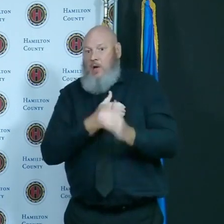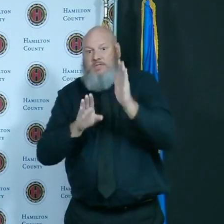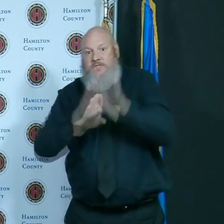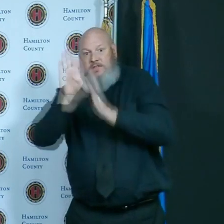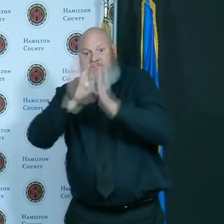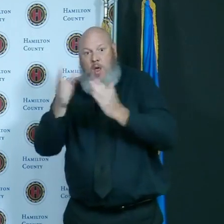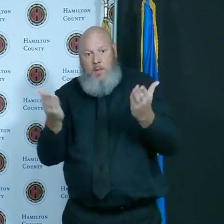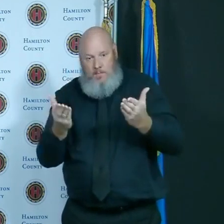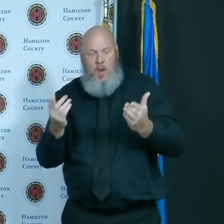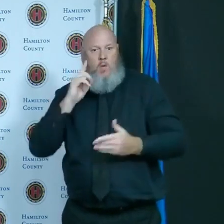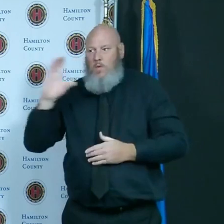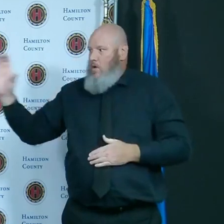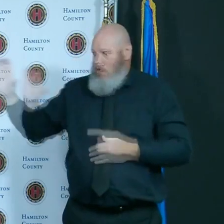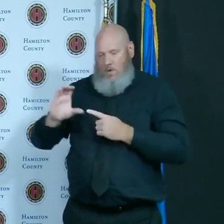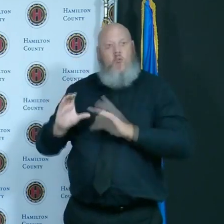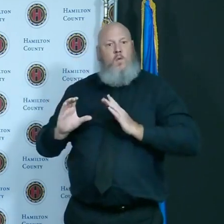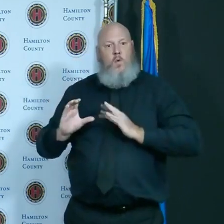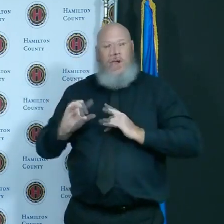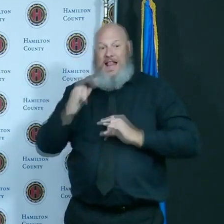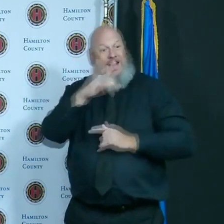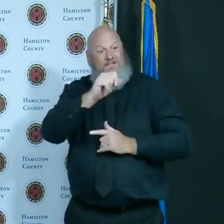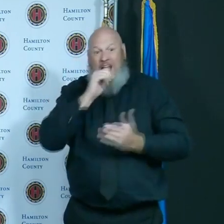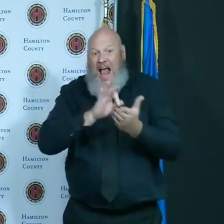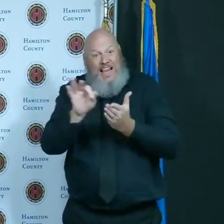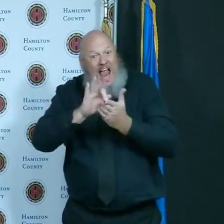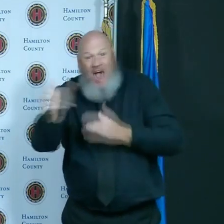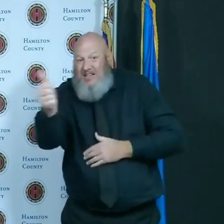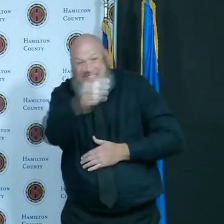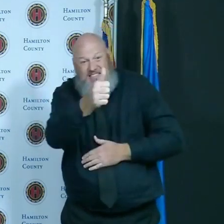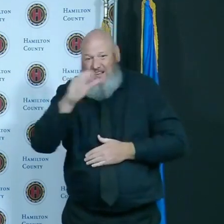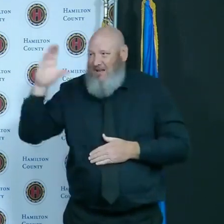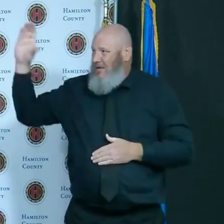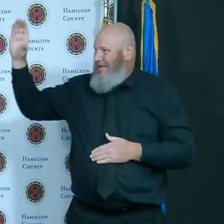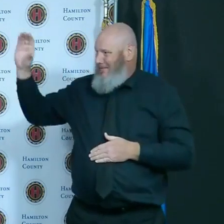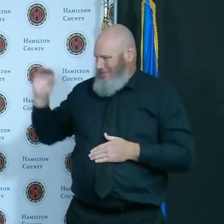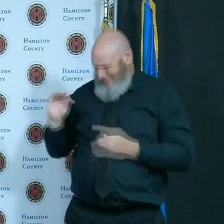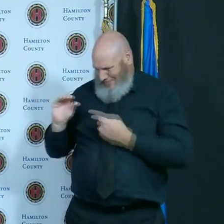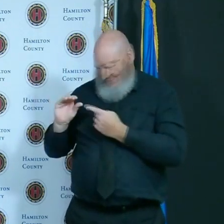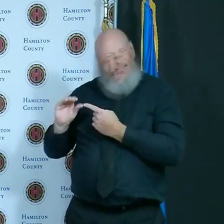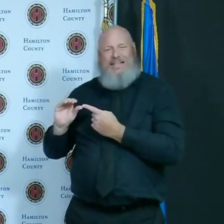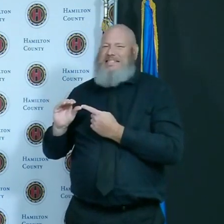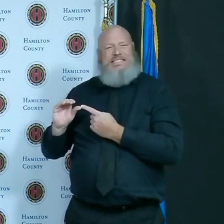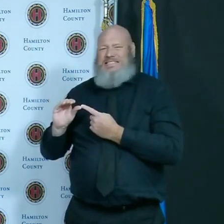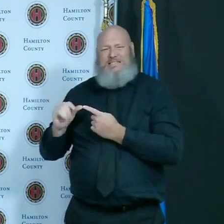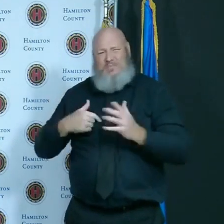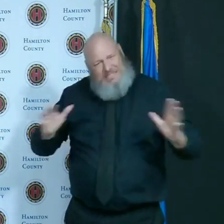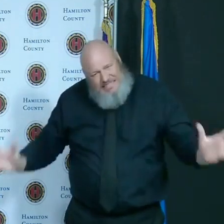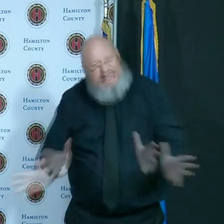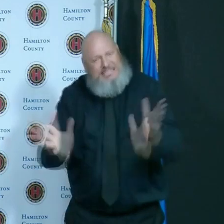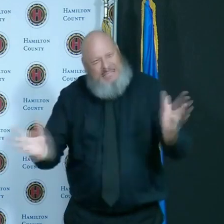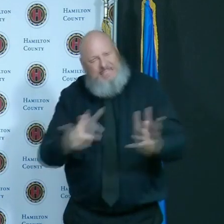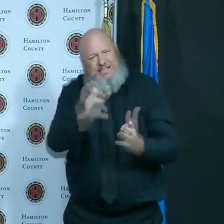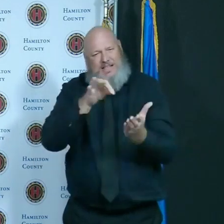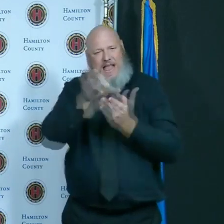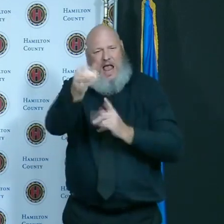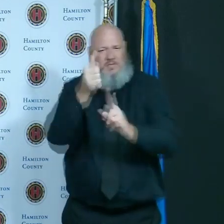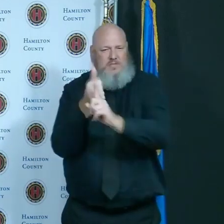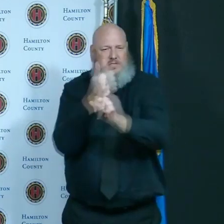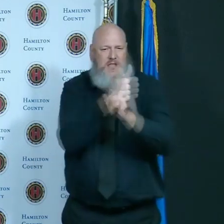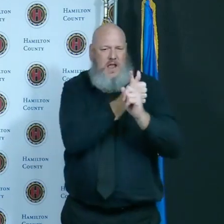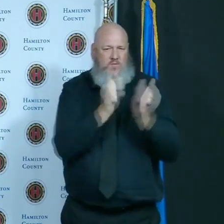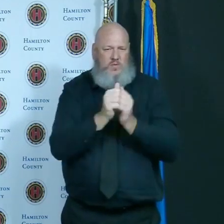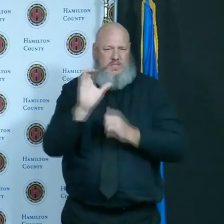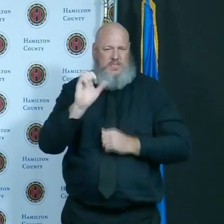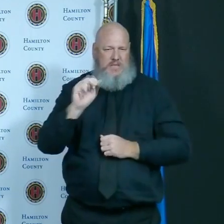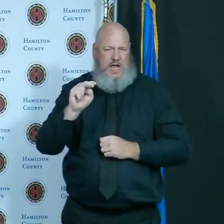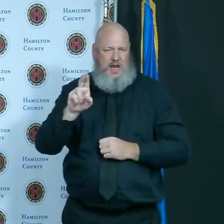of Cincinnati. So another collaborative effort with the city and the county. If you haven't, I did it. 6 minutes. It took me